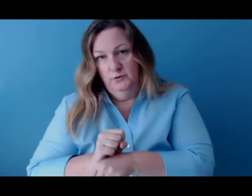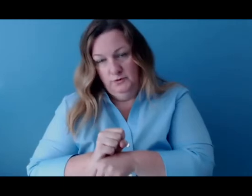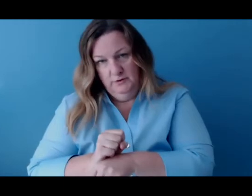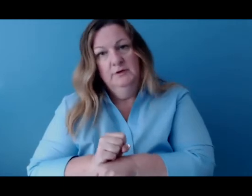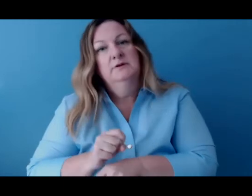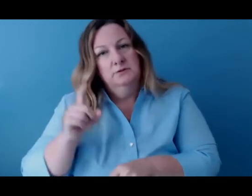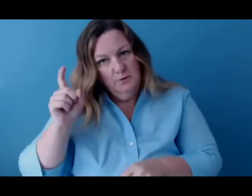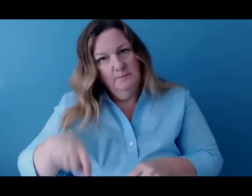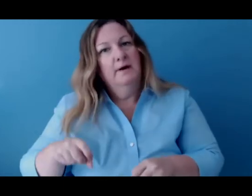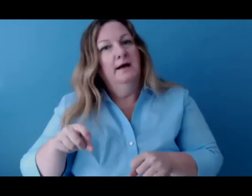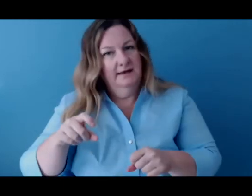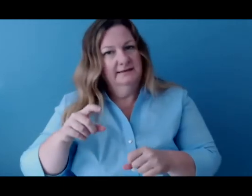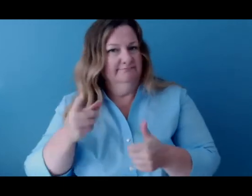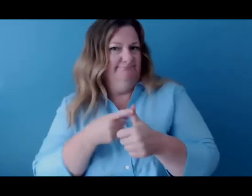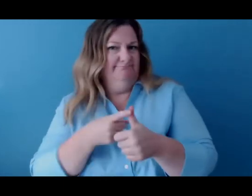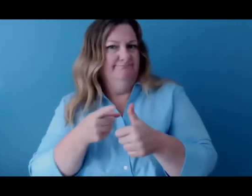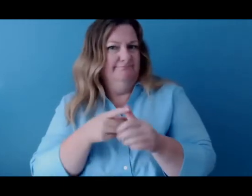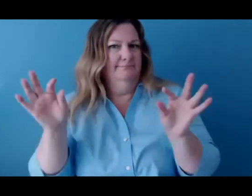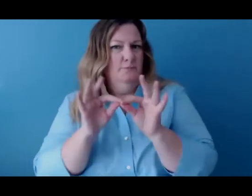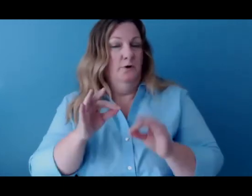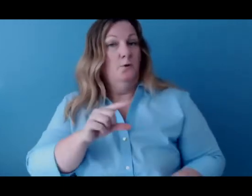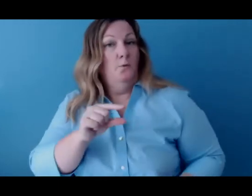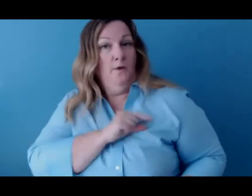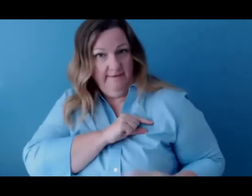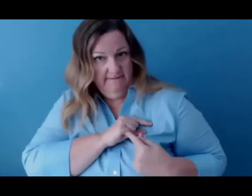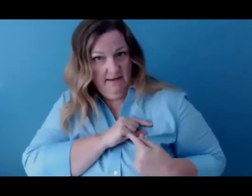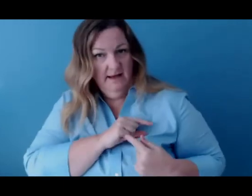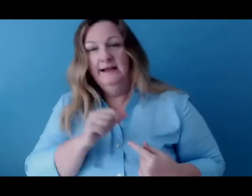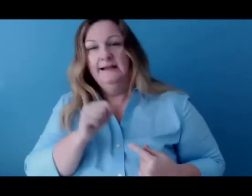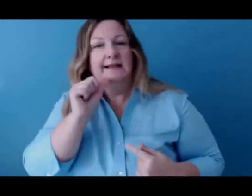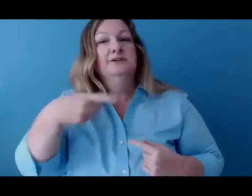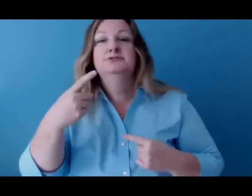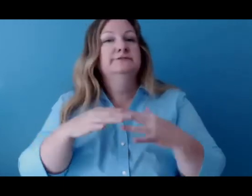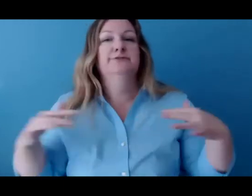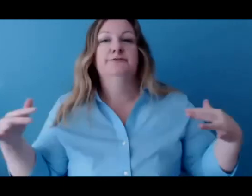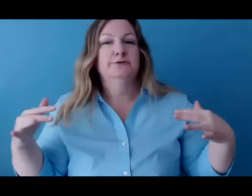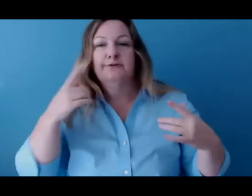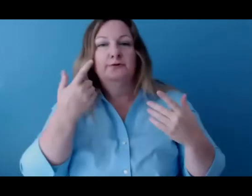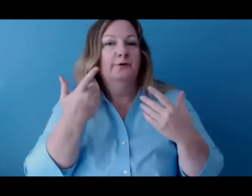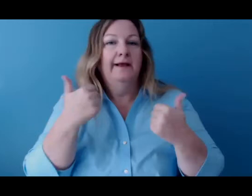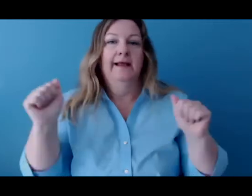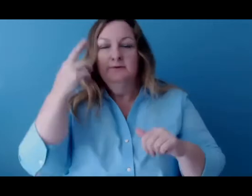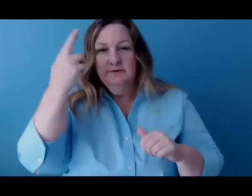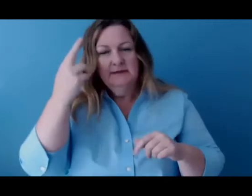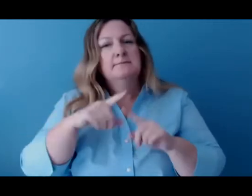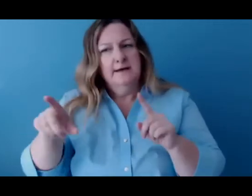of diversity category. But you have to be actively willing to broaden the scope and open up